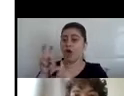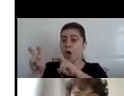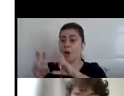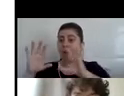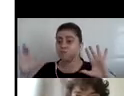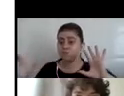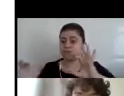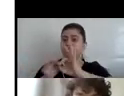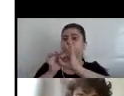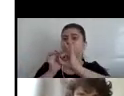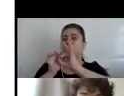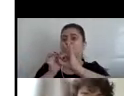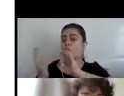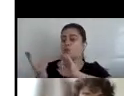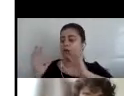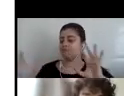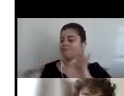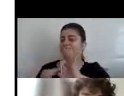They basically connected